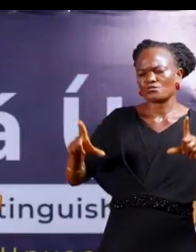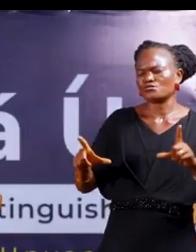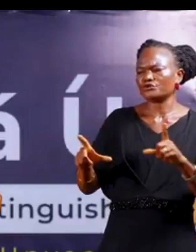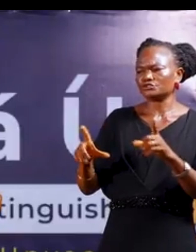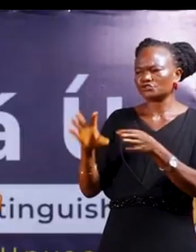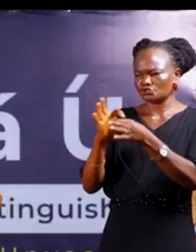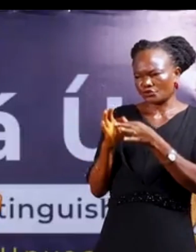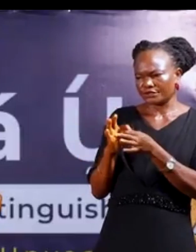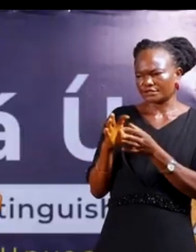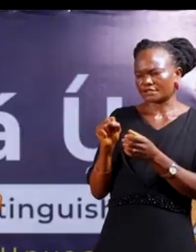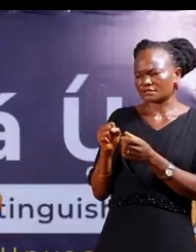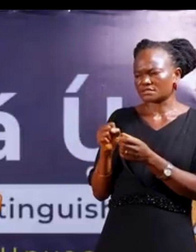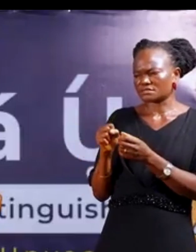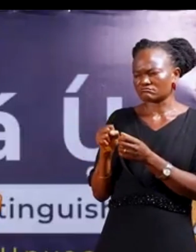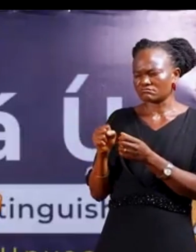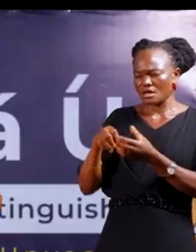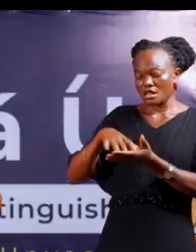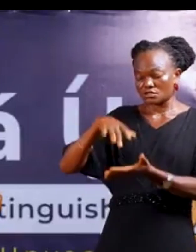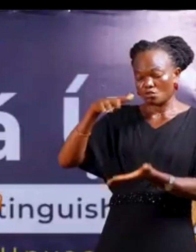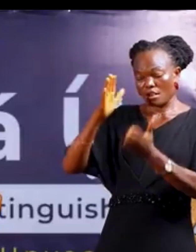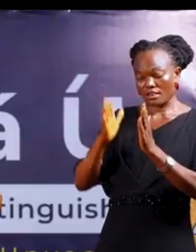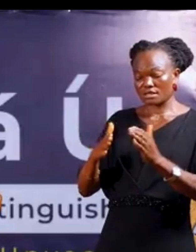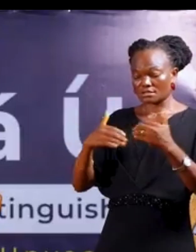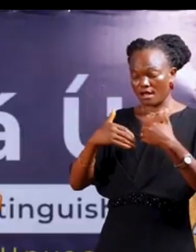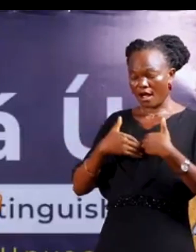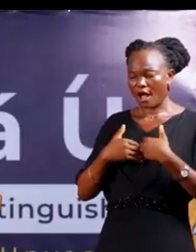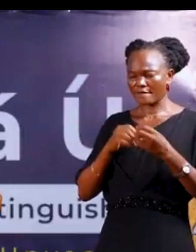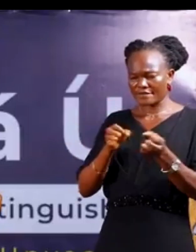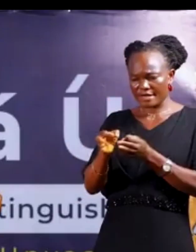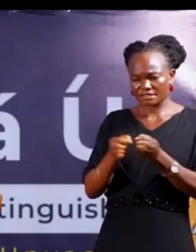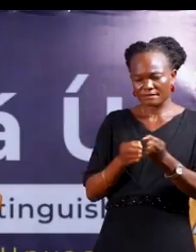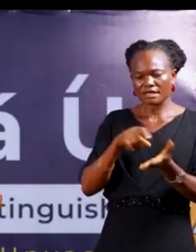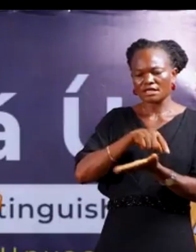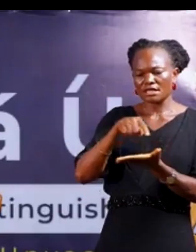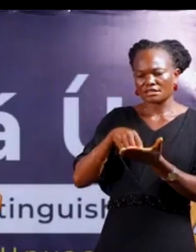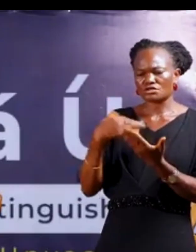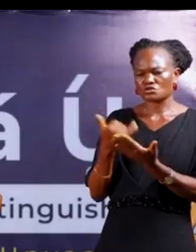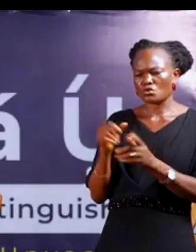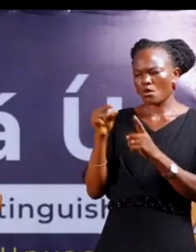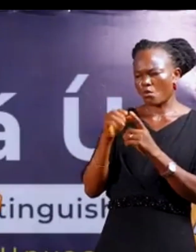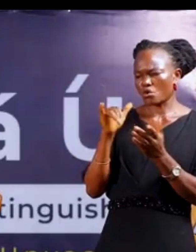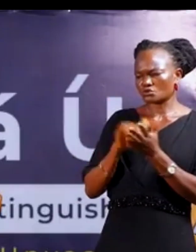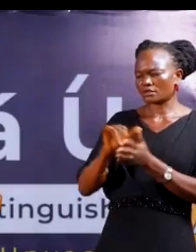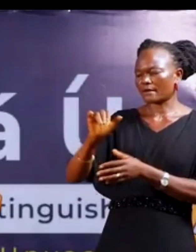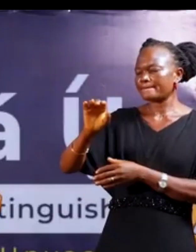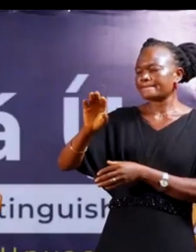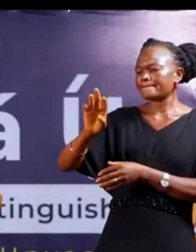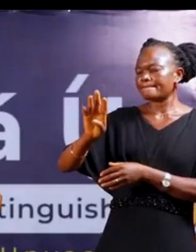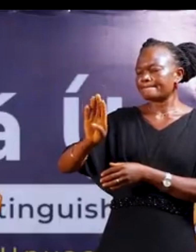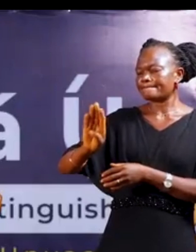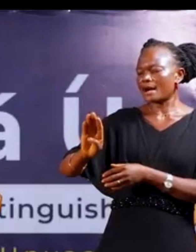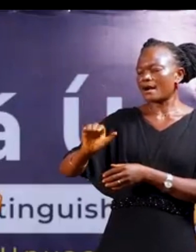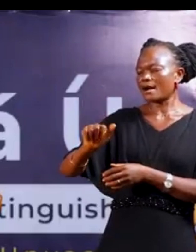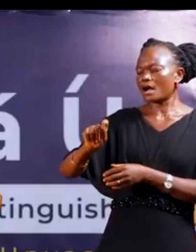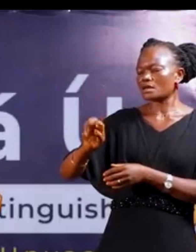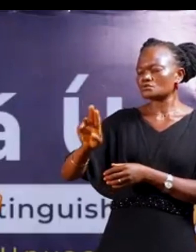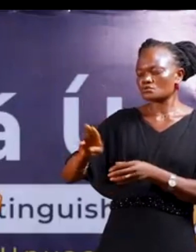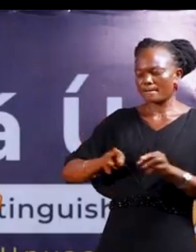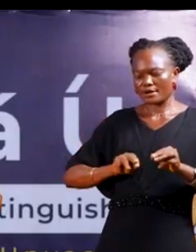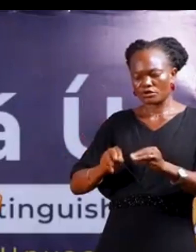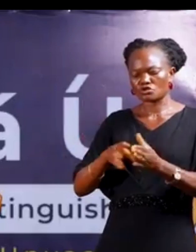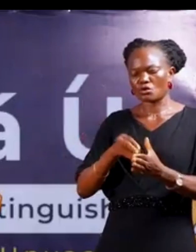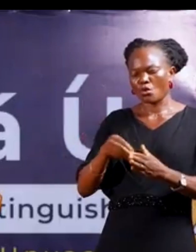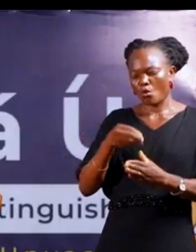affinity. Scholars have explained this through the phenomenon known as Bantu migration or Bantu